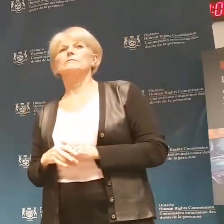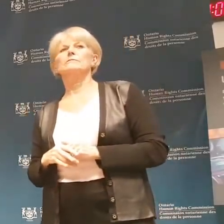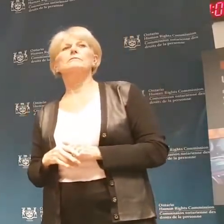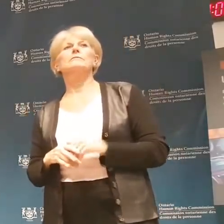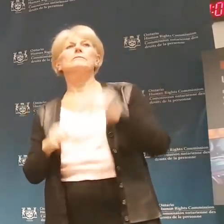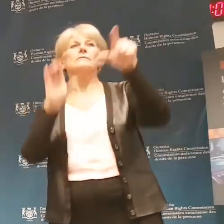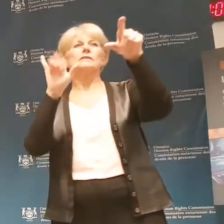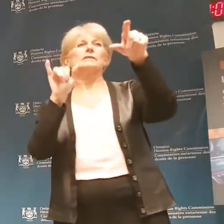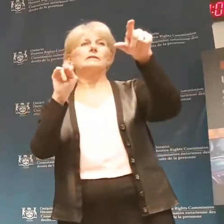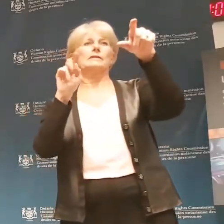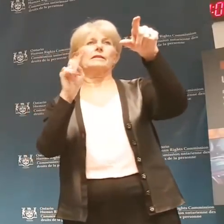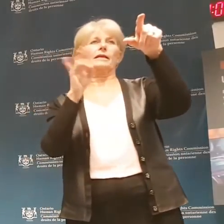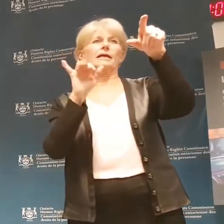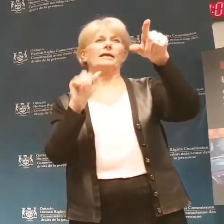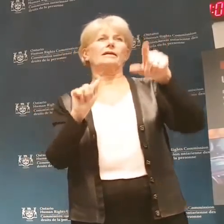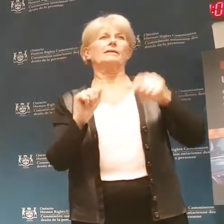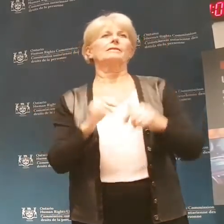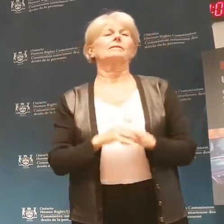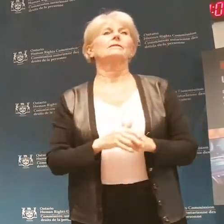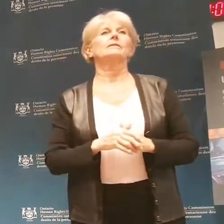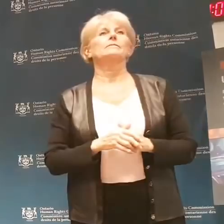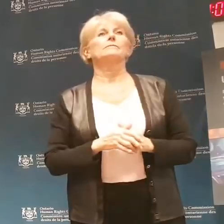Cynthia? I have a...